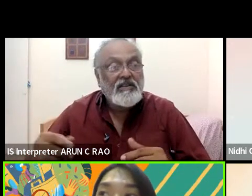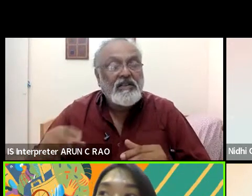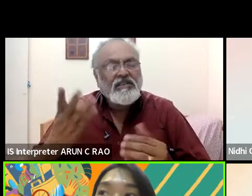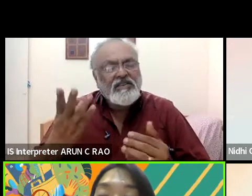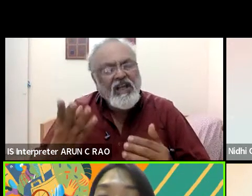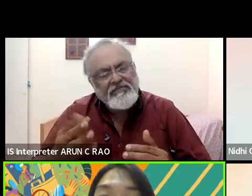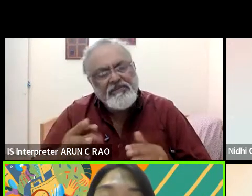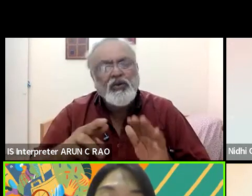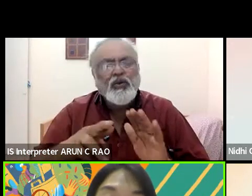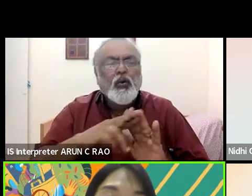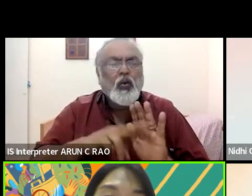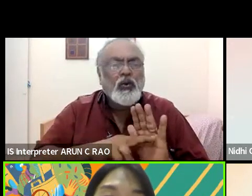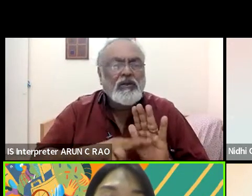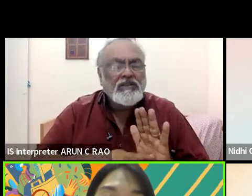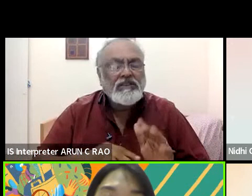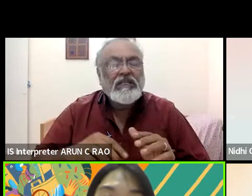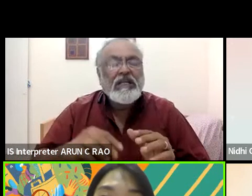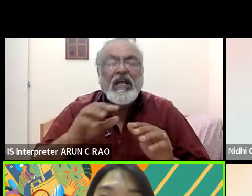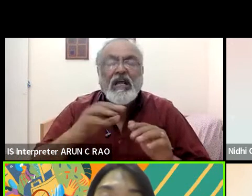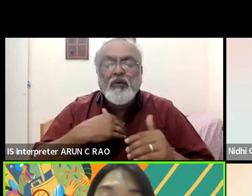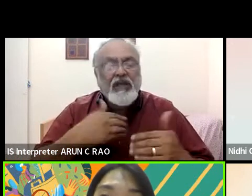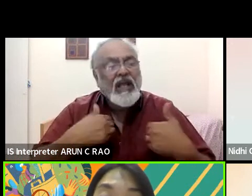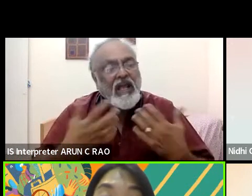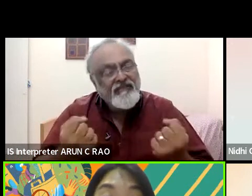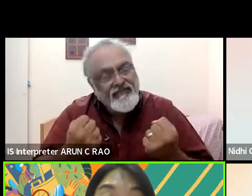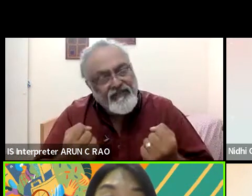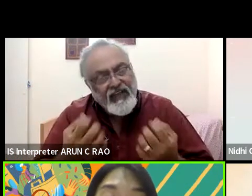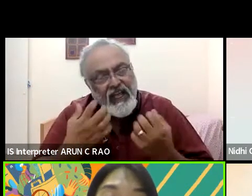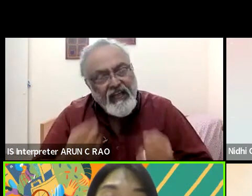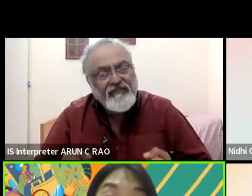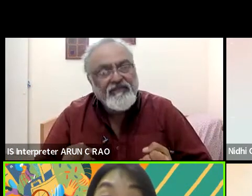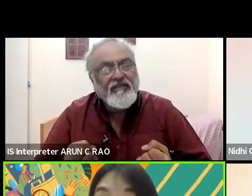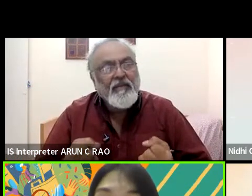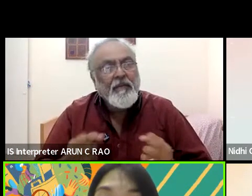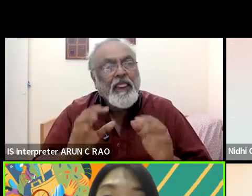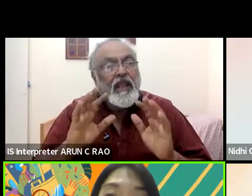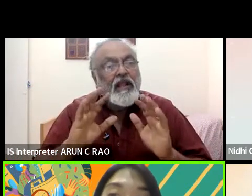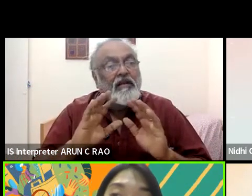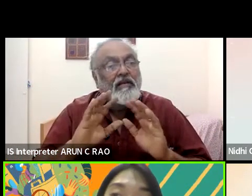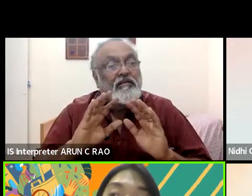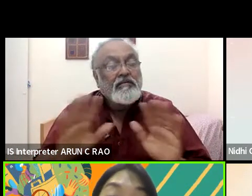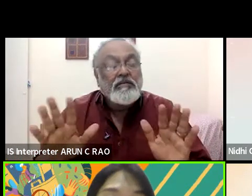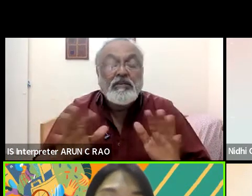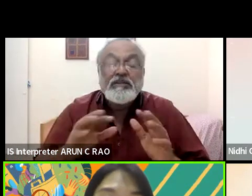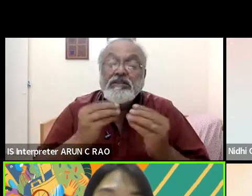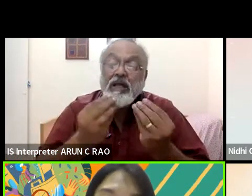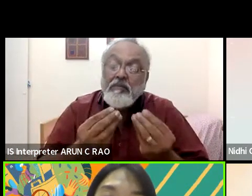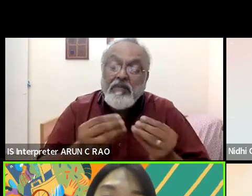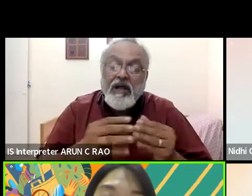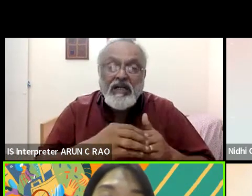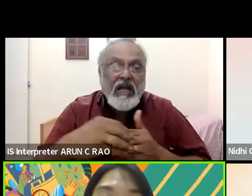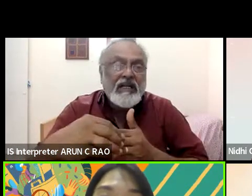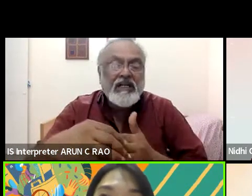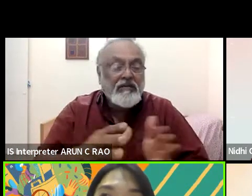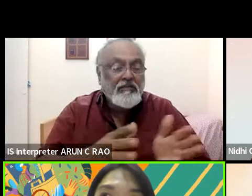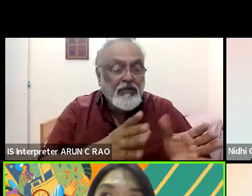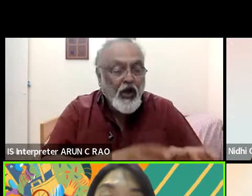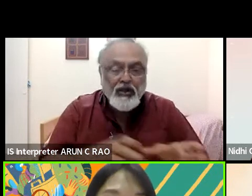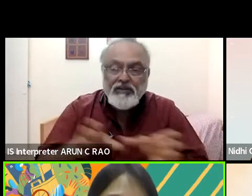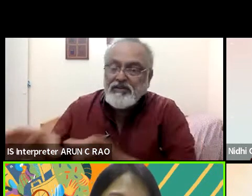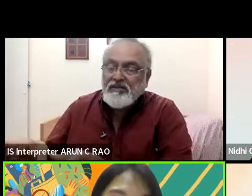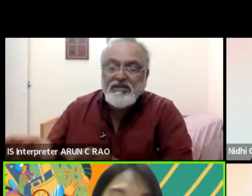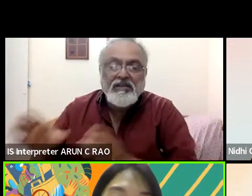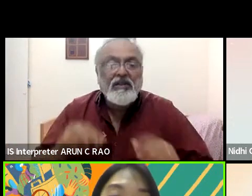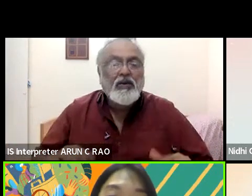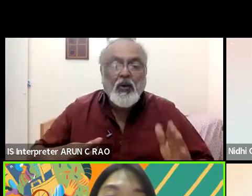sort of highlighting or detailing, for example, guiding blocks or ramps and such. So